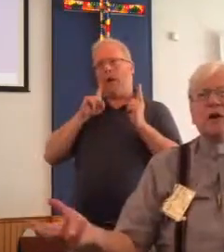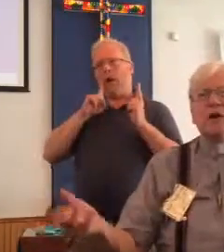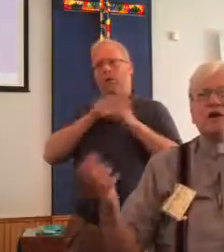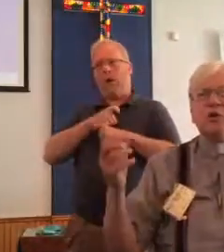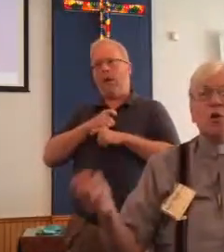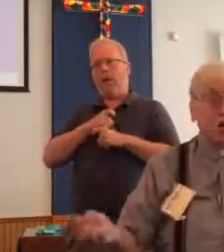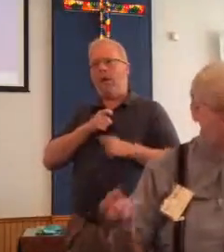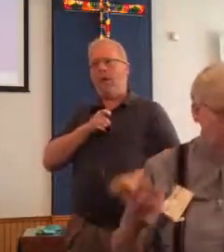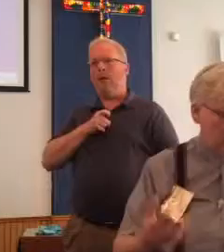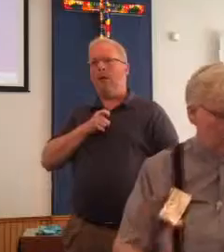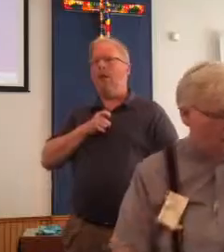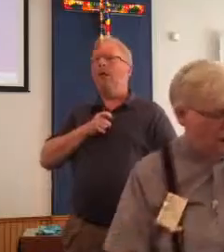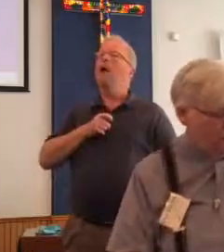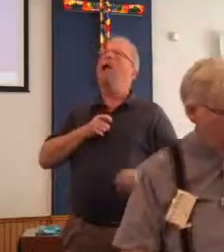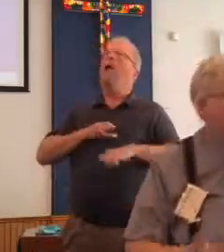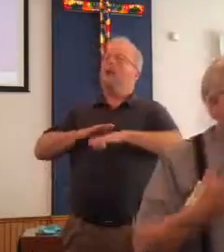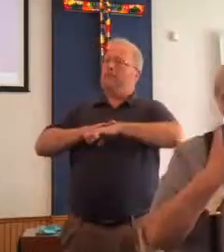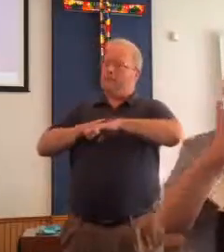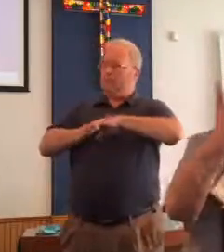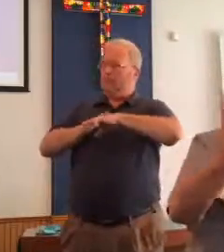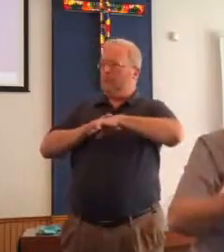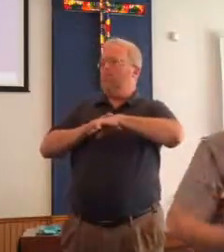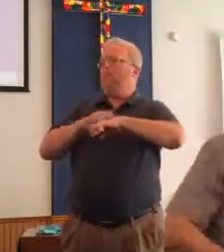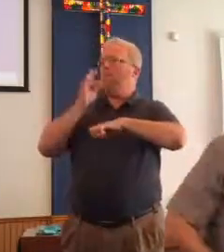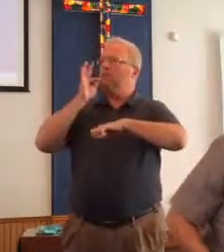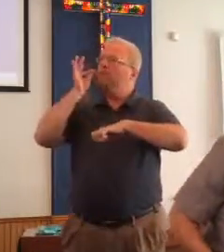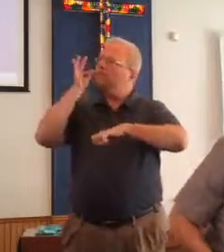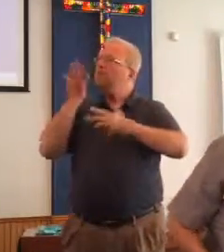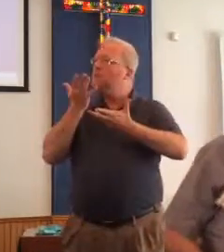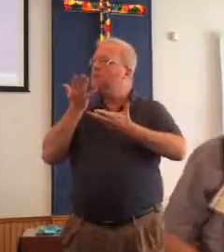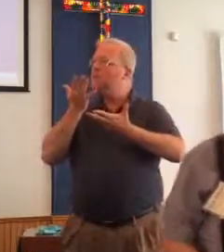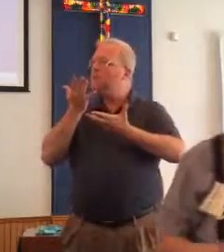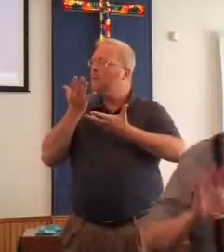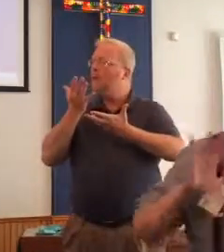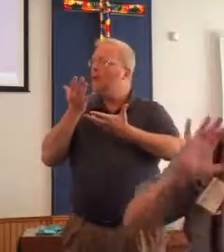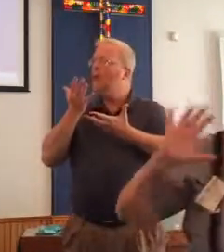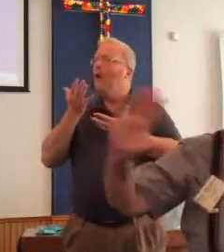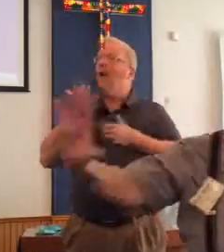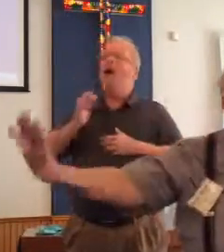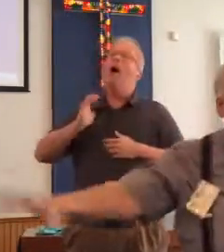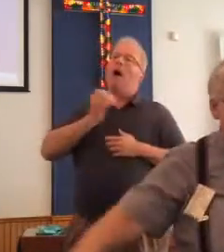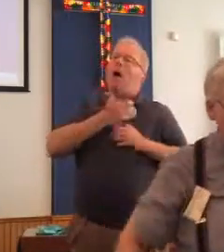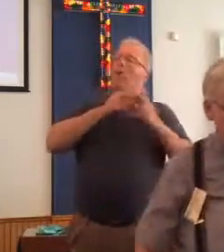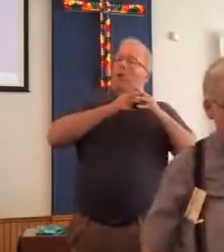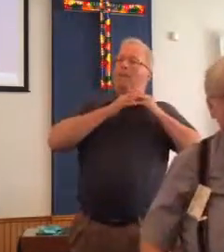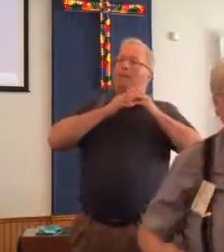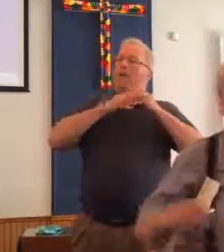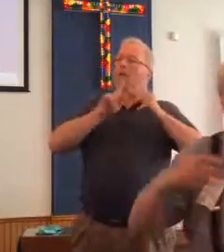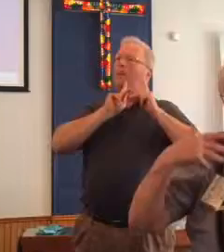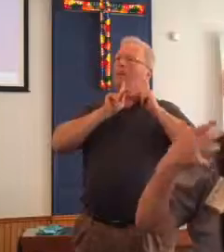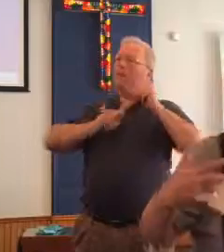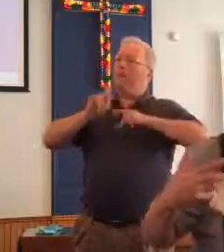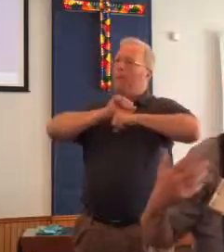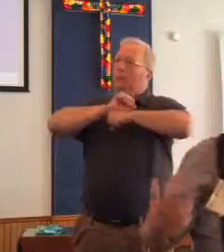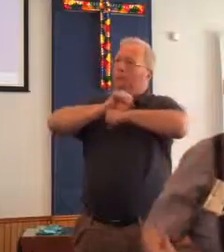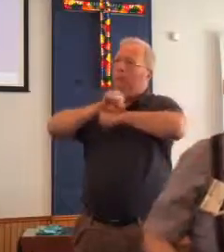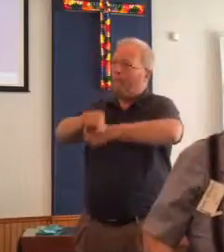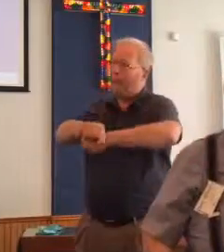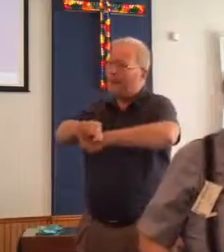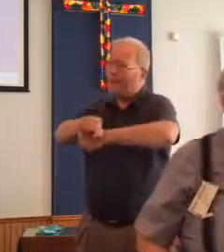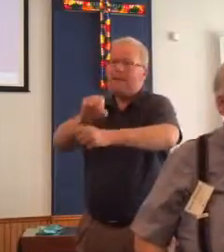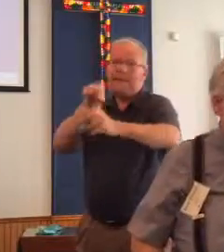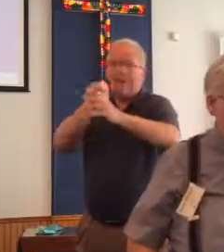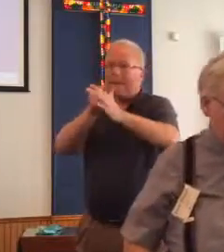The Native Americans were and are conquered peoples who were pushed off their lands and often killed